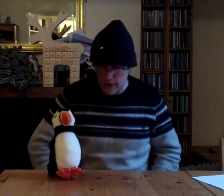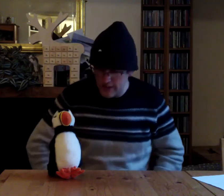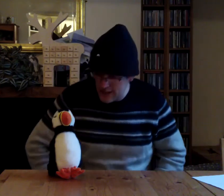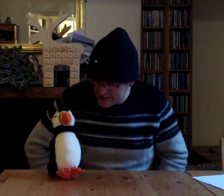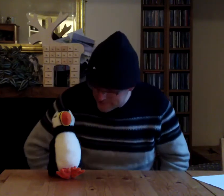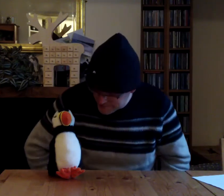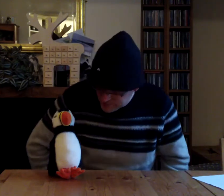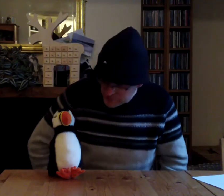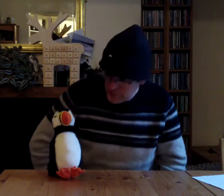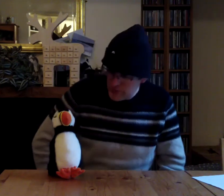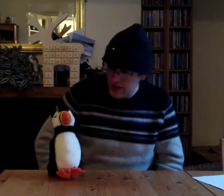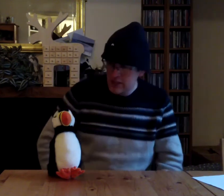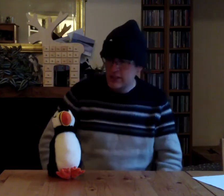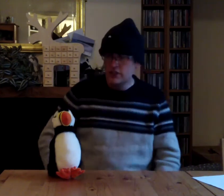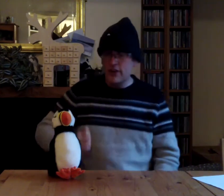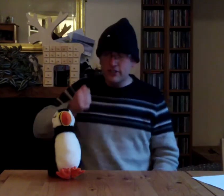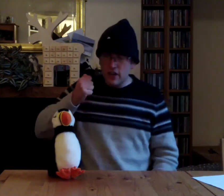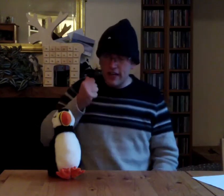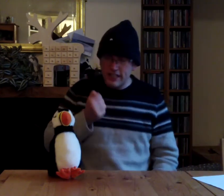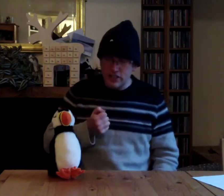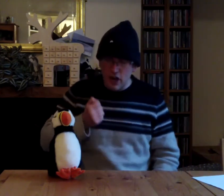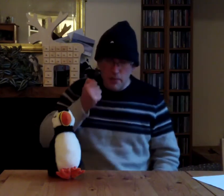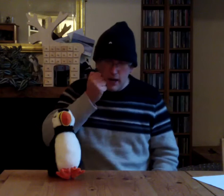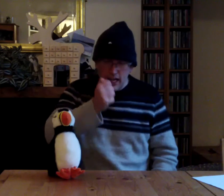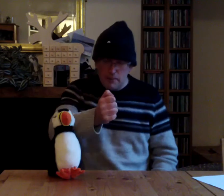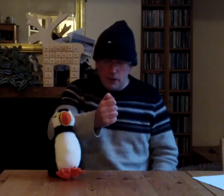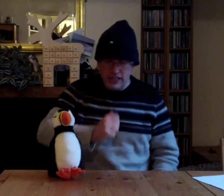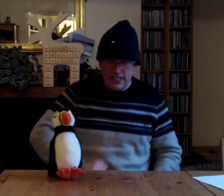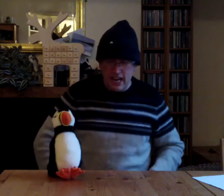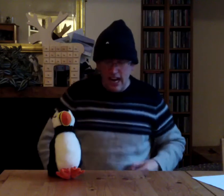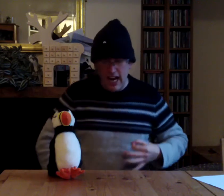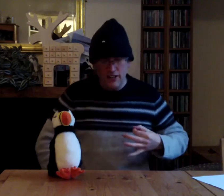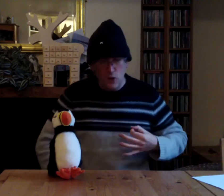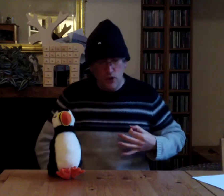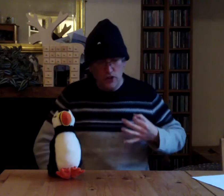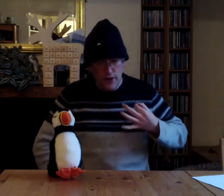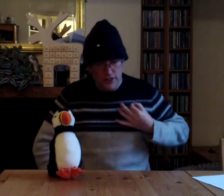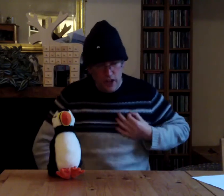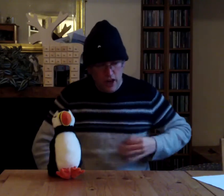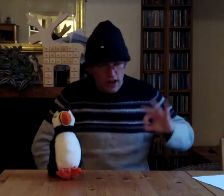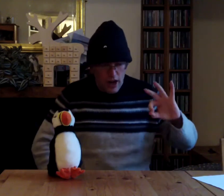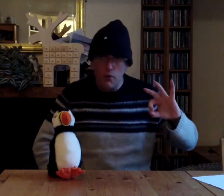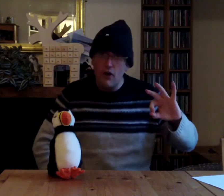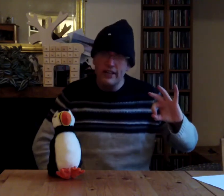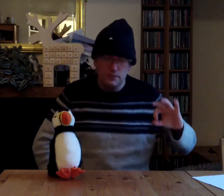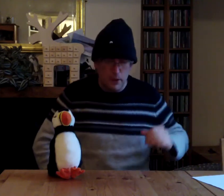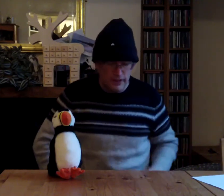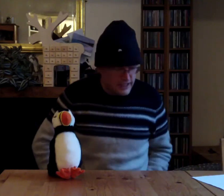okay. So he's got a black body and also he's got a white body.